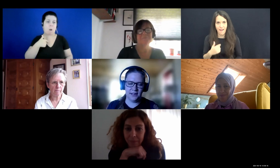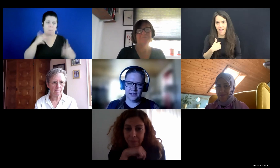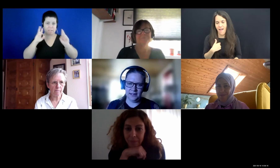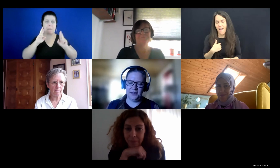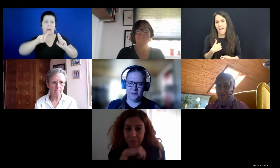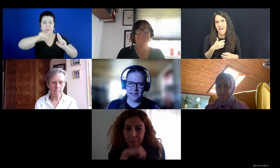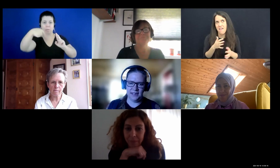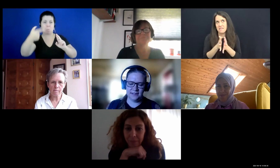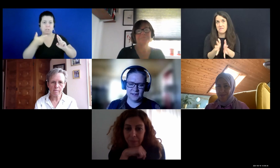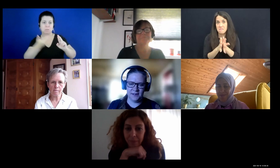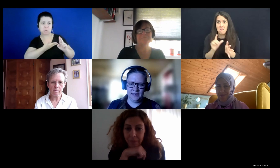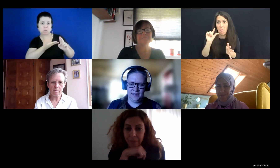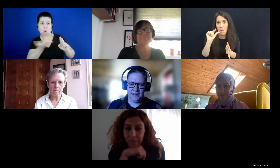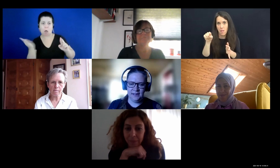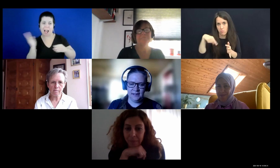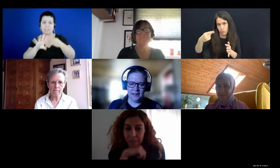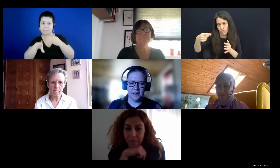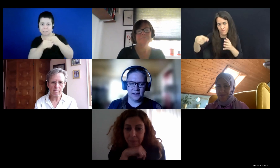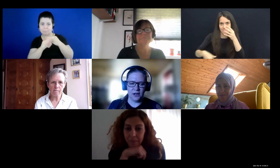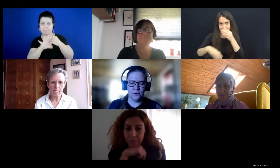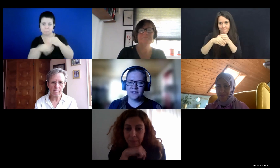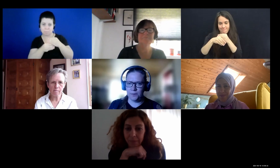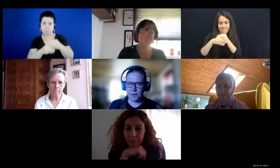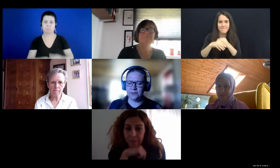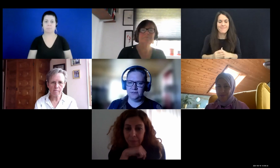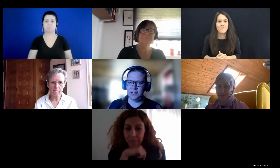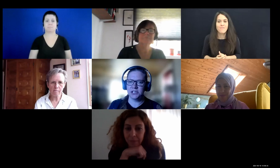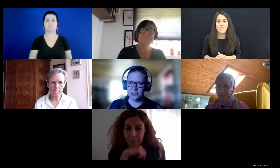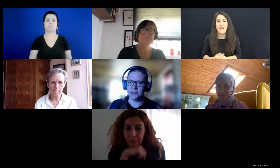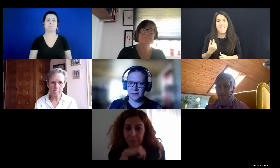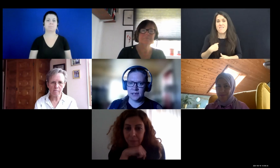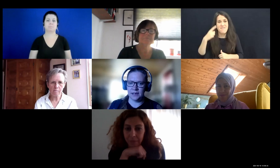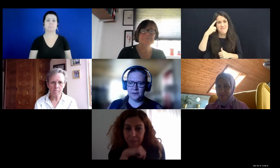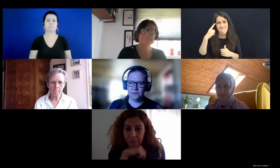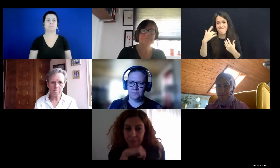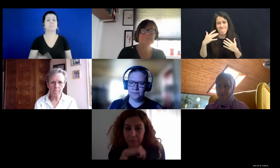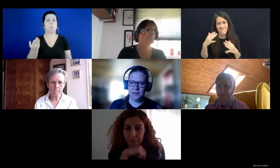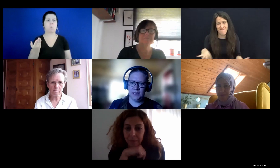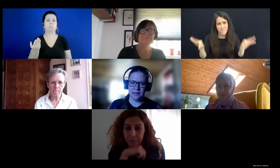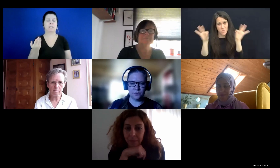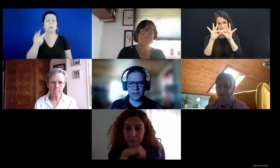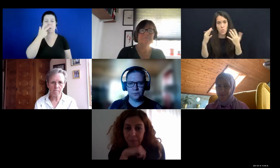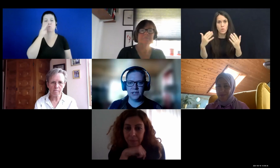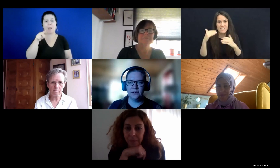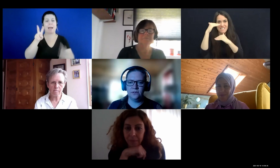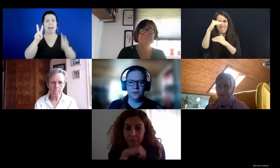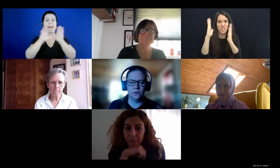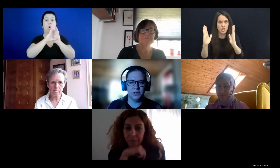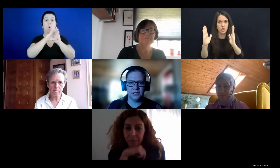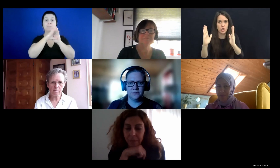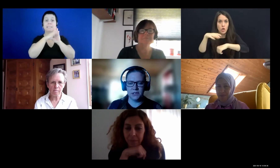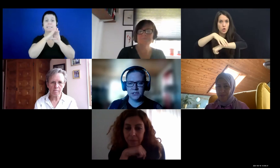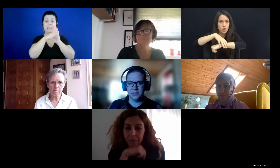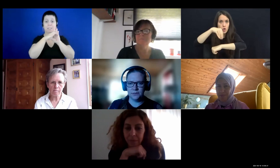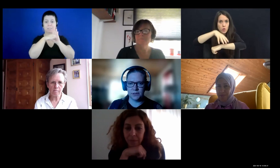think it's a question about definition. In Sweden, we use the